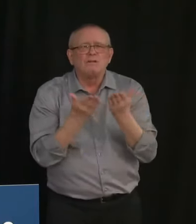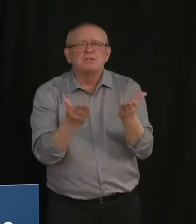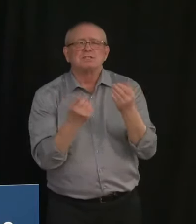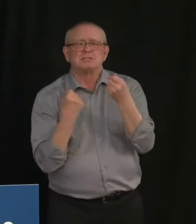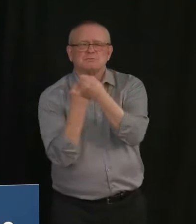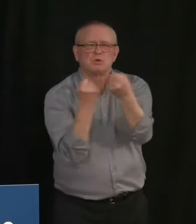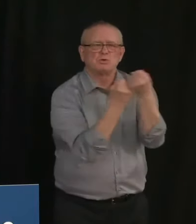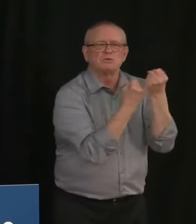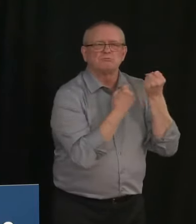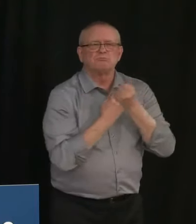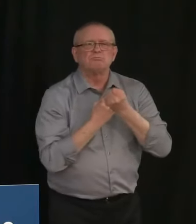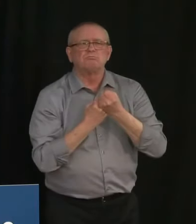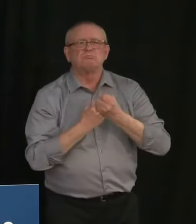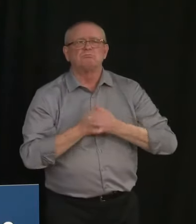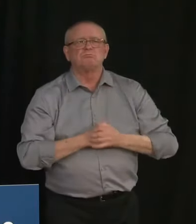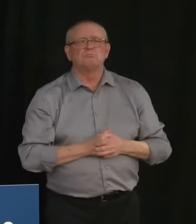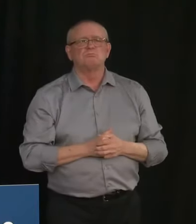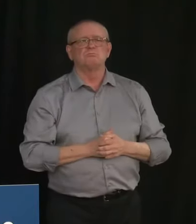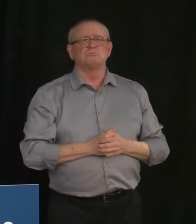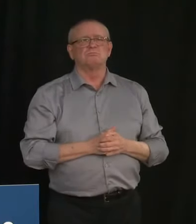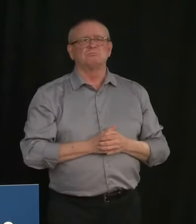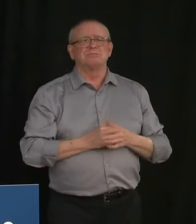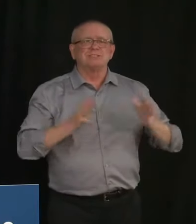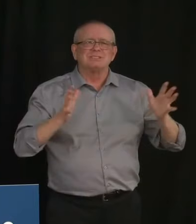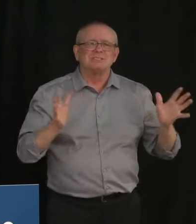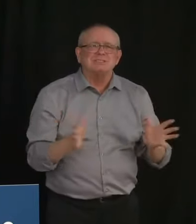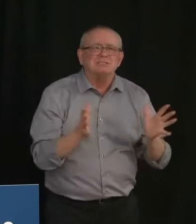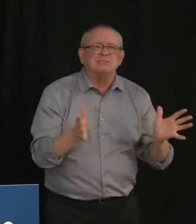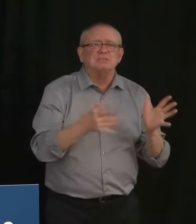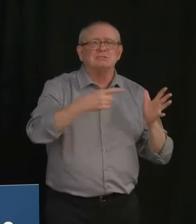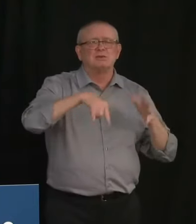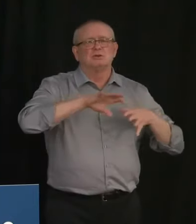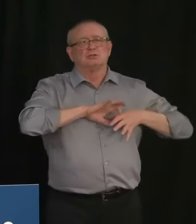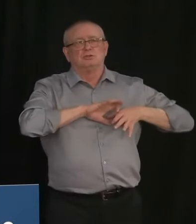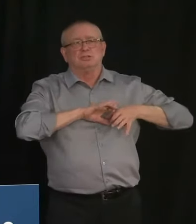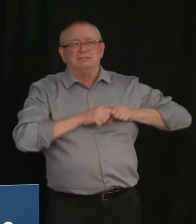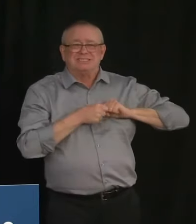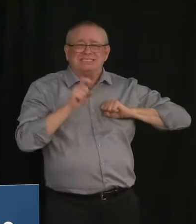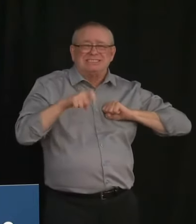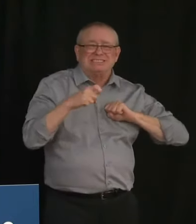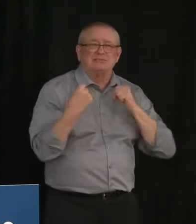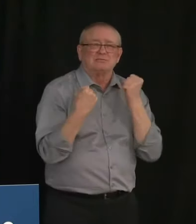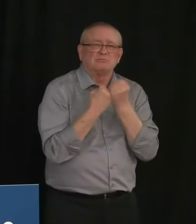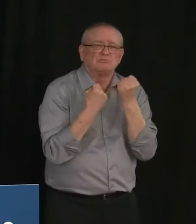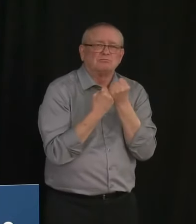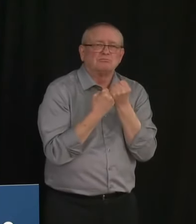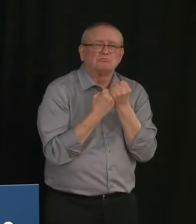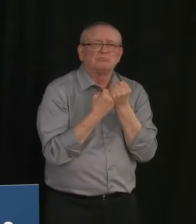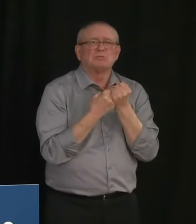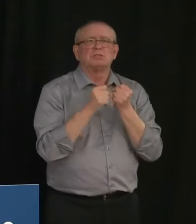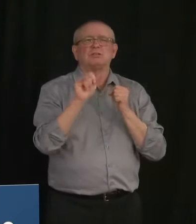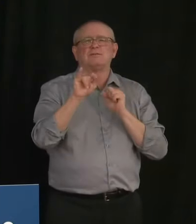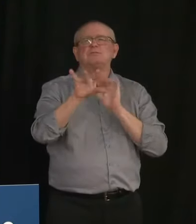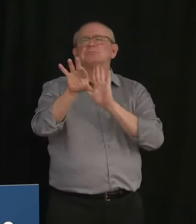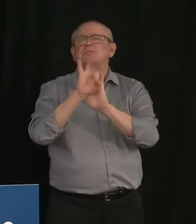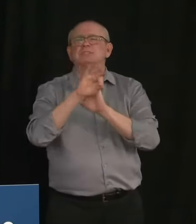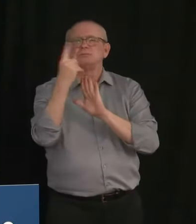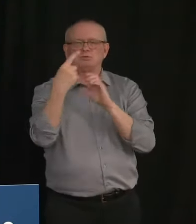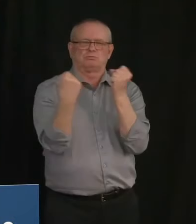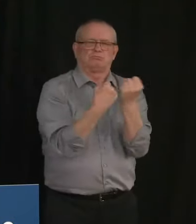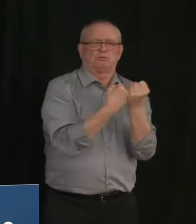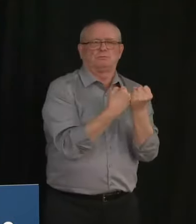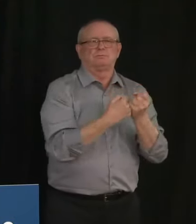I encourage anyone grieving a loved one to reach out for help if they need it. With respect to Alberta cases of variants